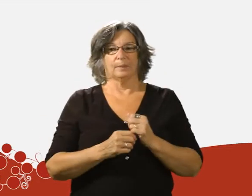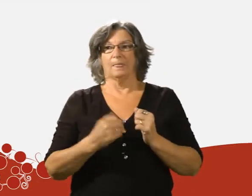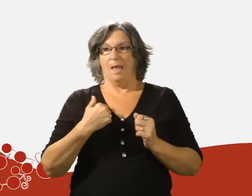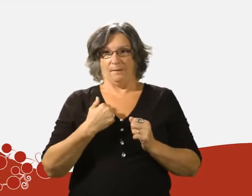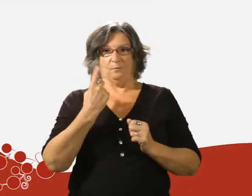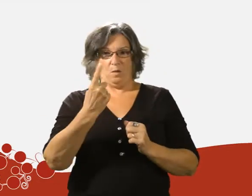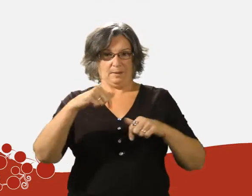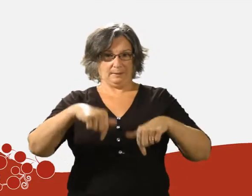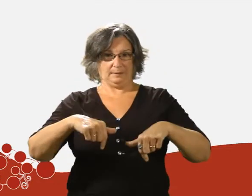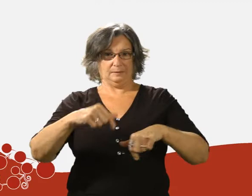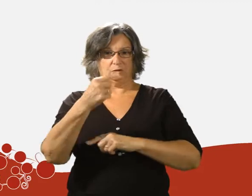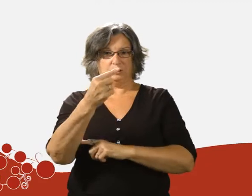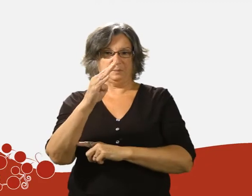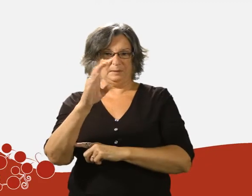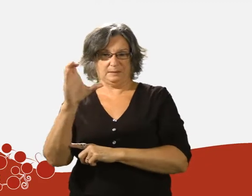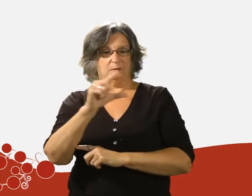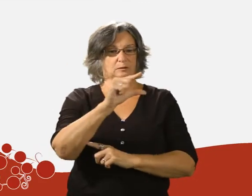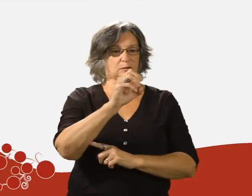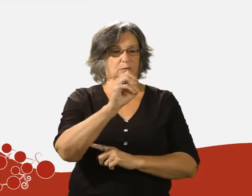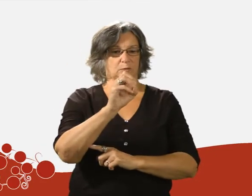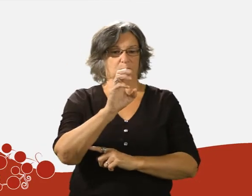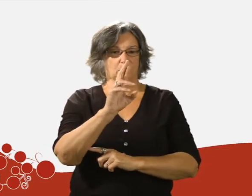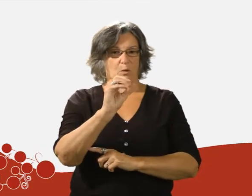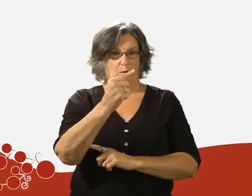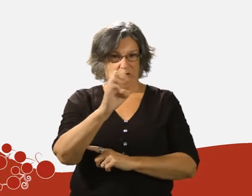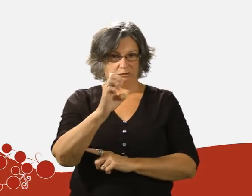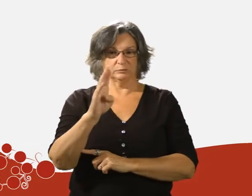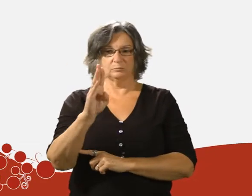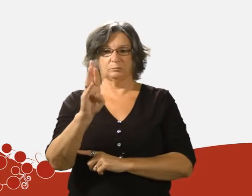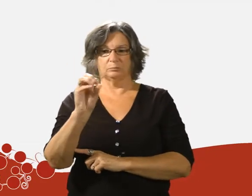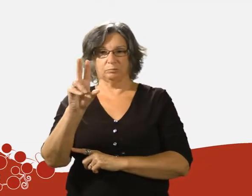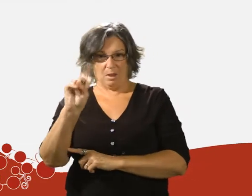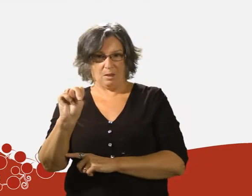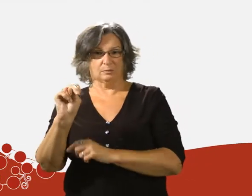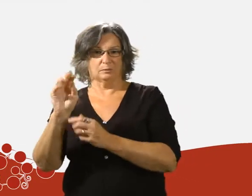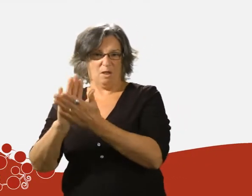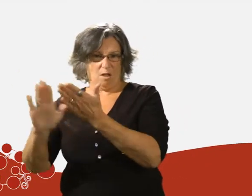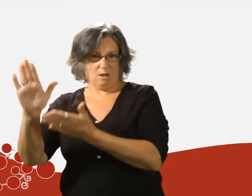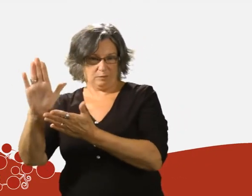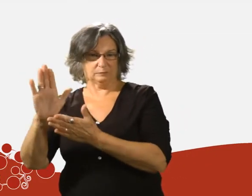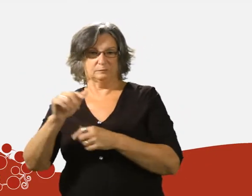ASL interpreter program. In Ontario, this program can be found at George Brown College in Toronto.